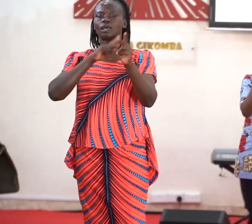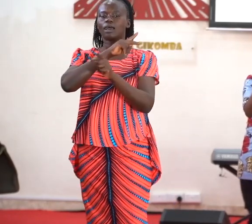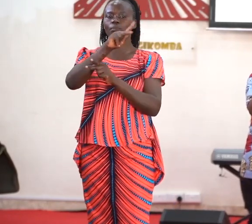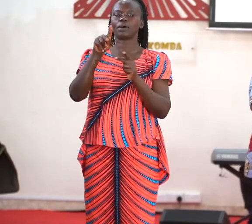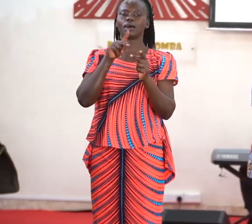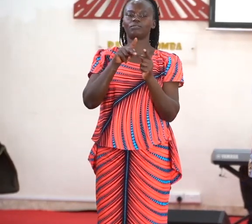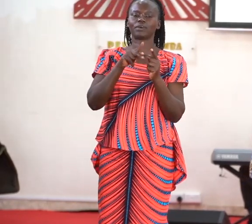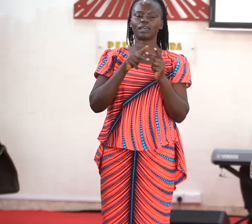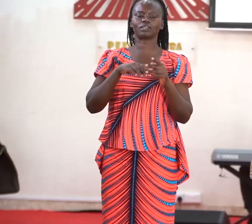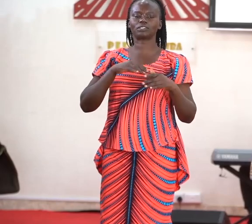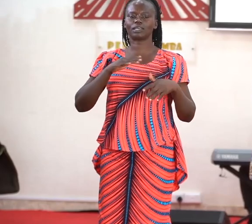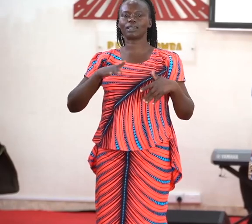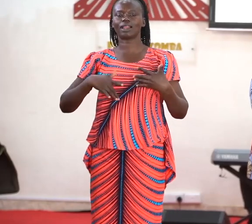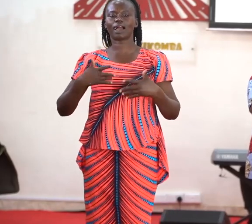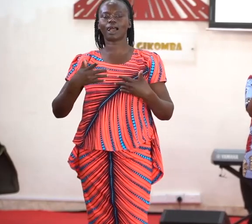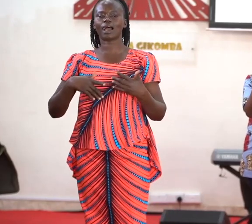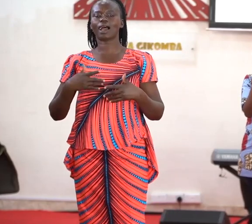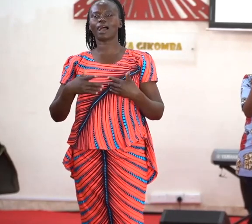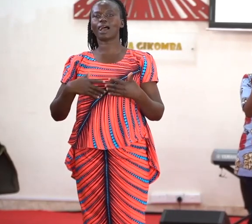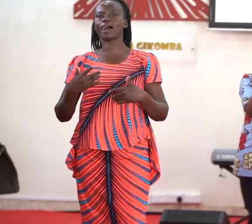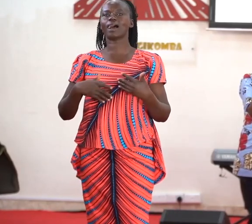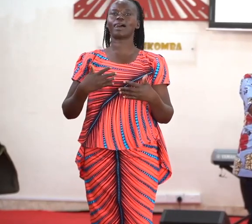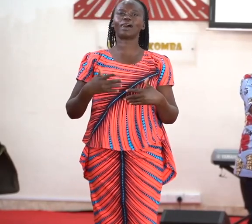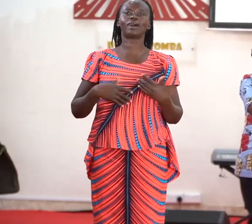submission. Perfect